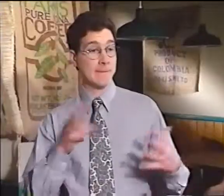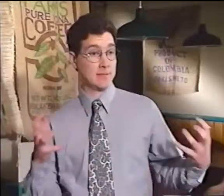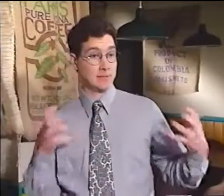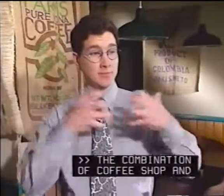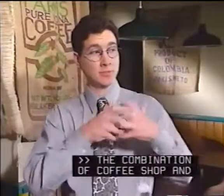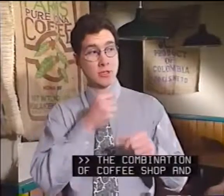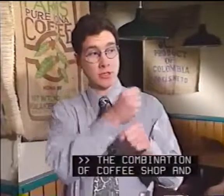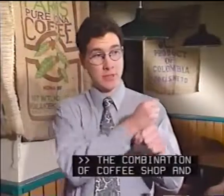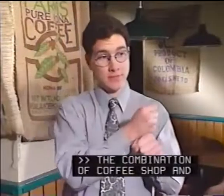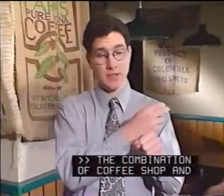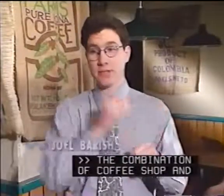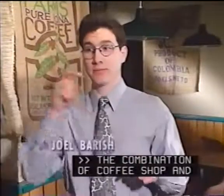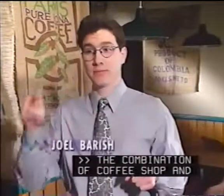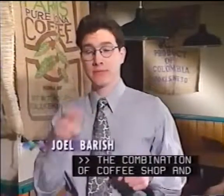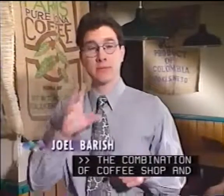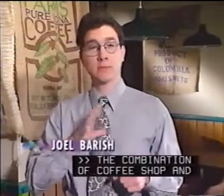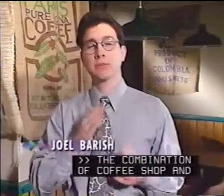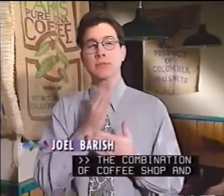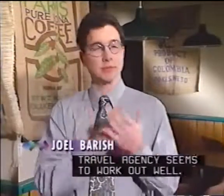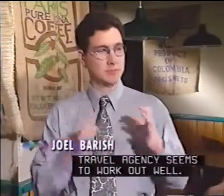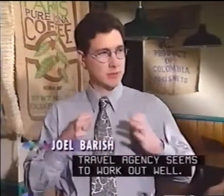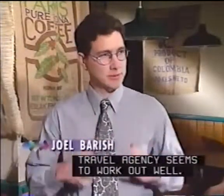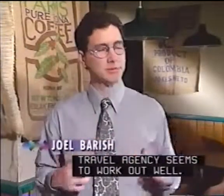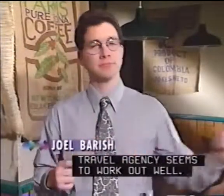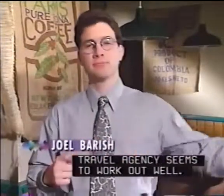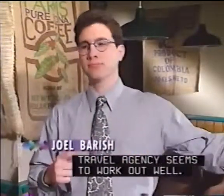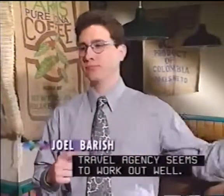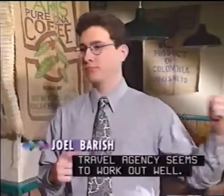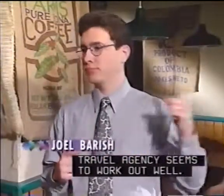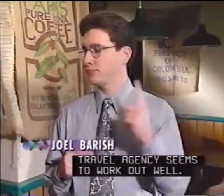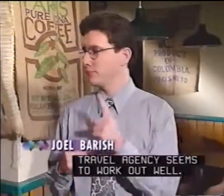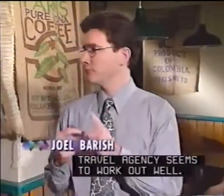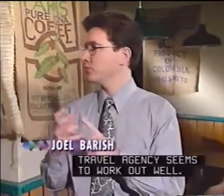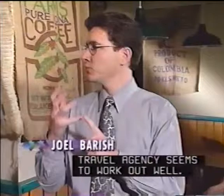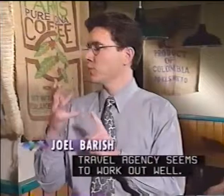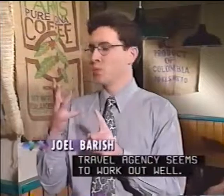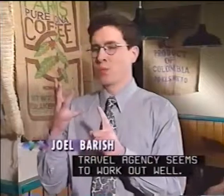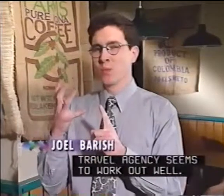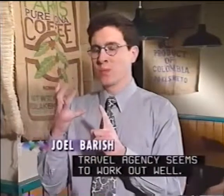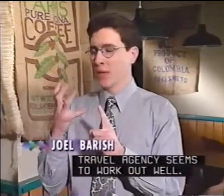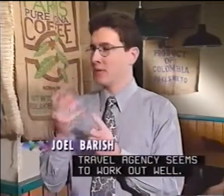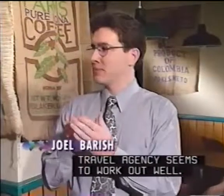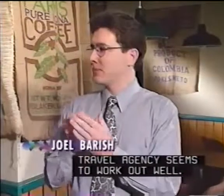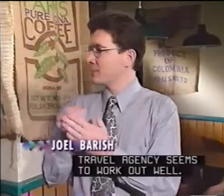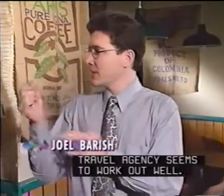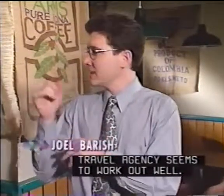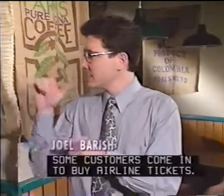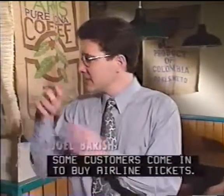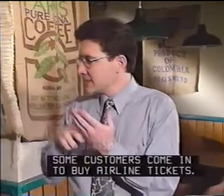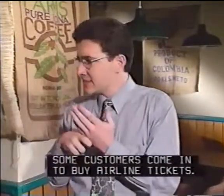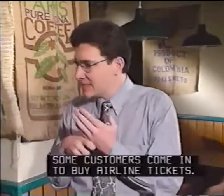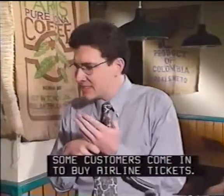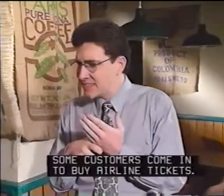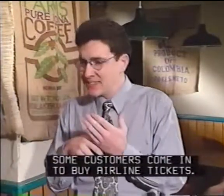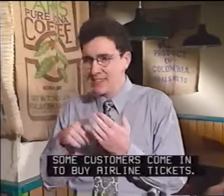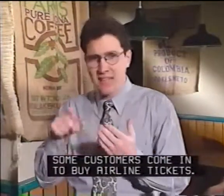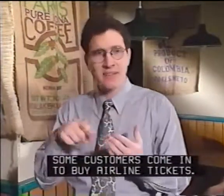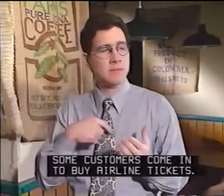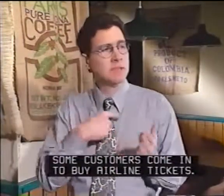The combination of coffee shop and travel agency seems to work out well. Some customers come in to